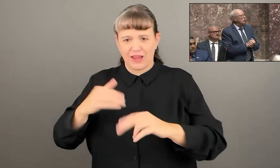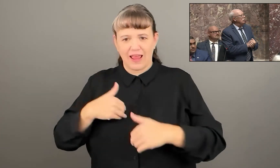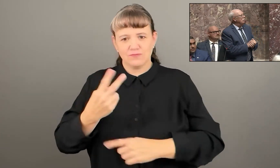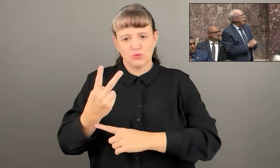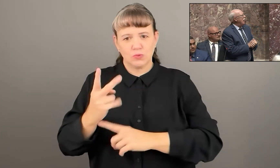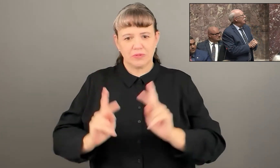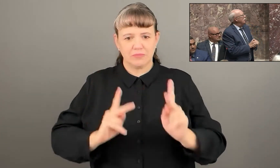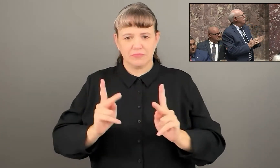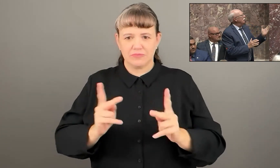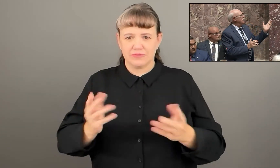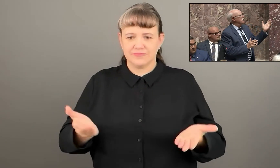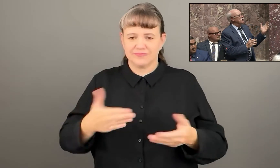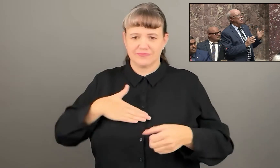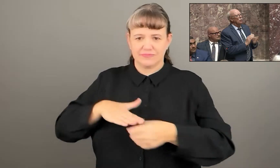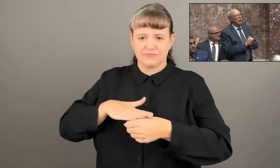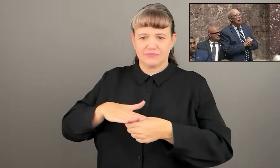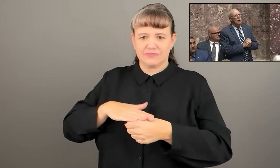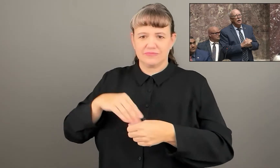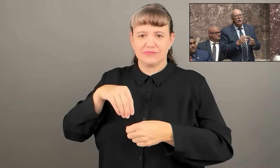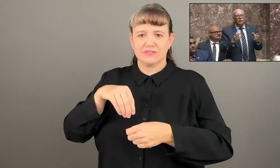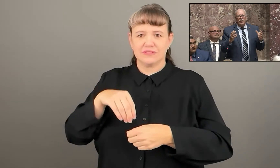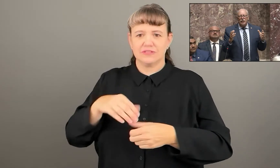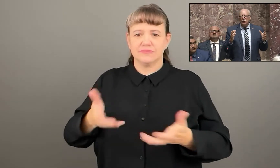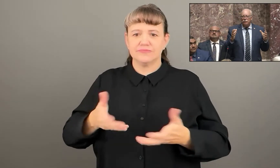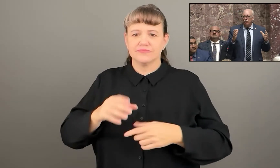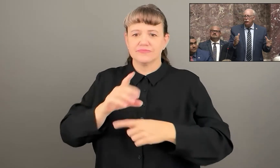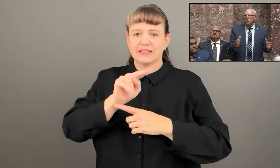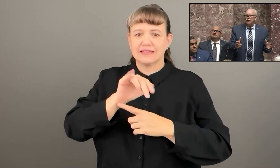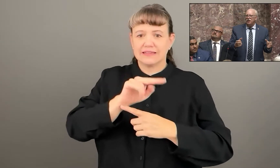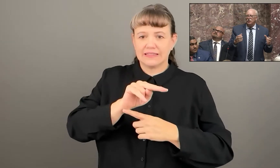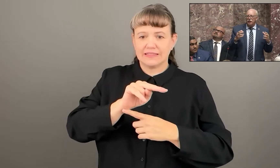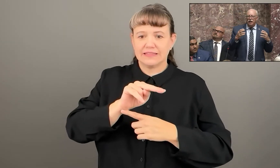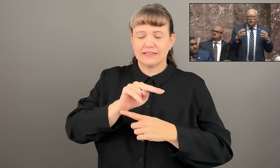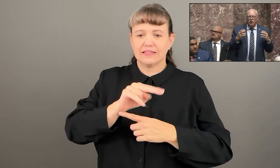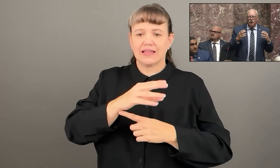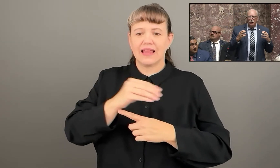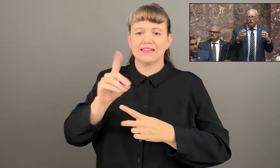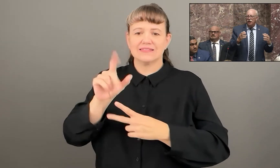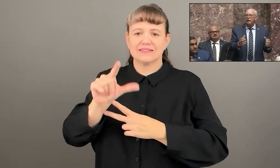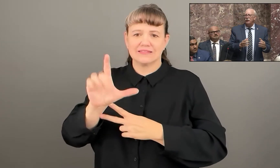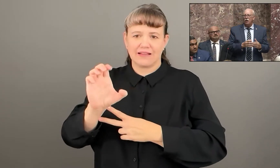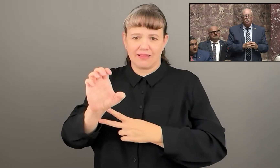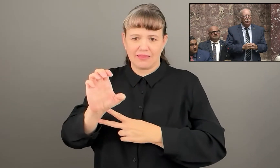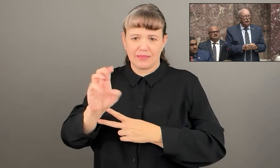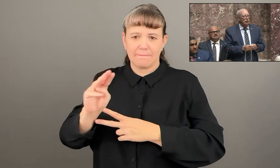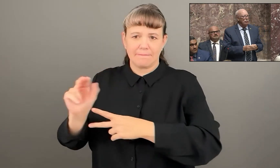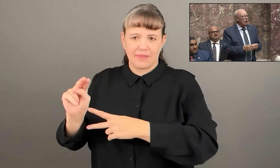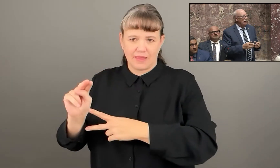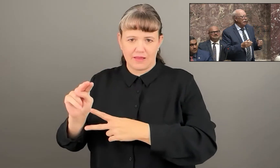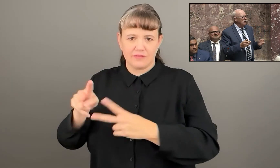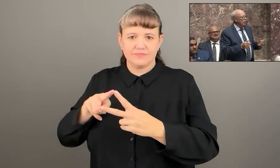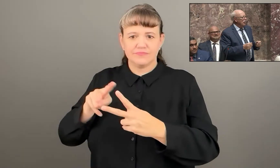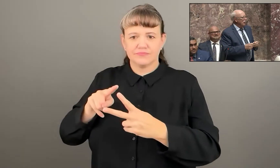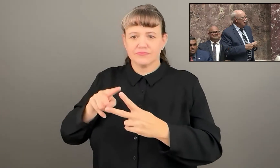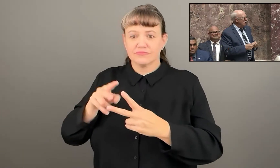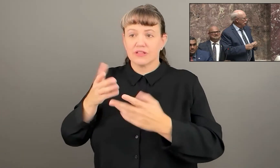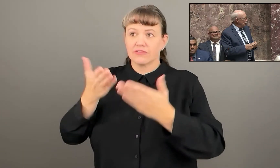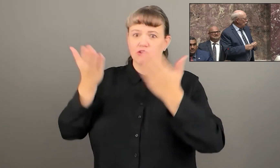and Dale Mann. They're here somewhere. They actually purchased this as a silent auction item